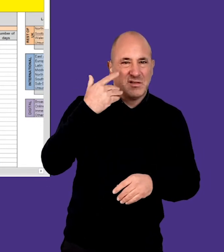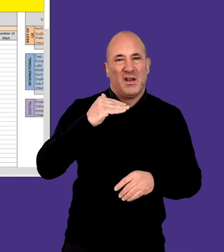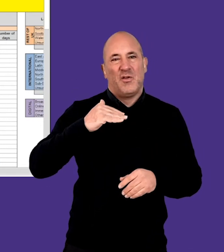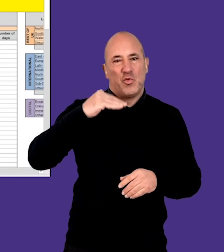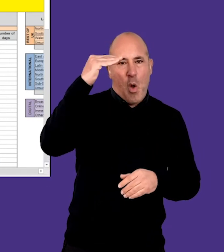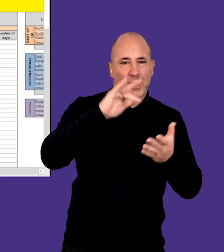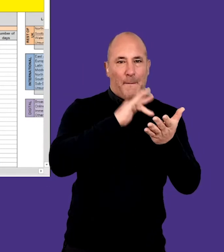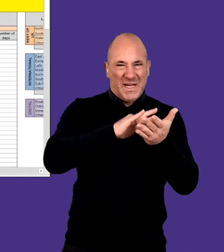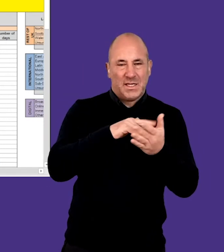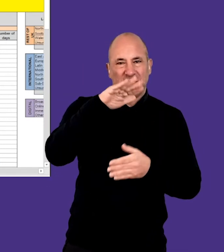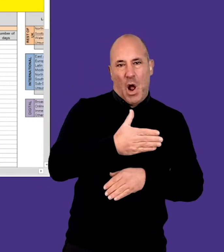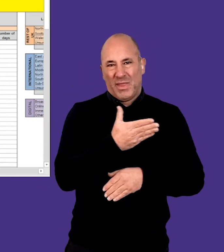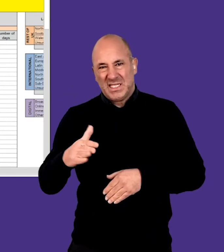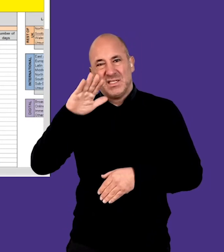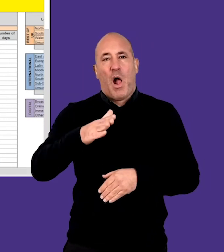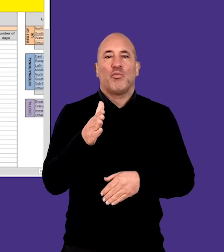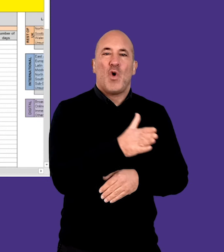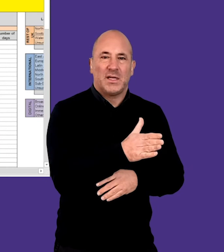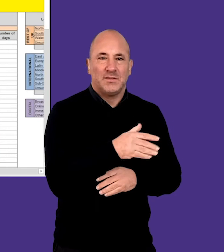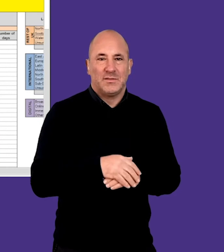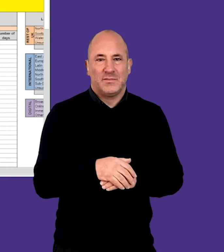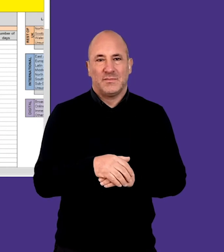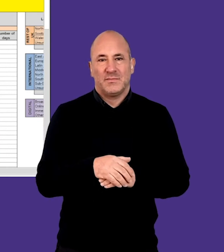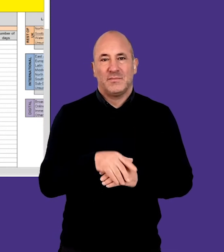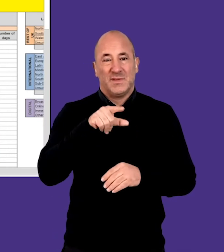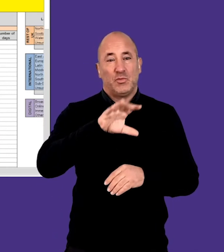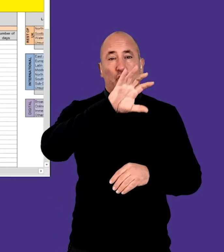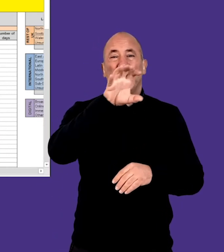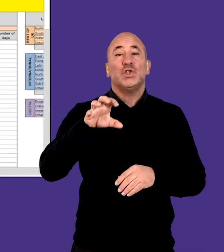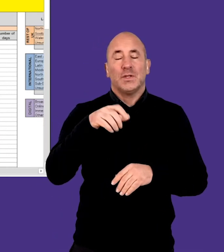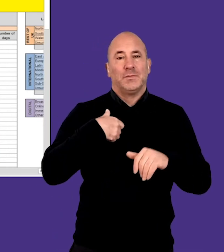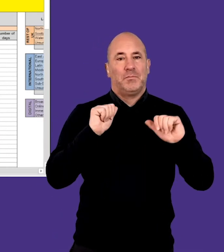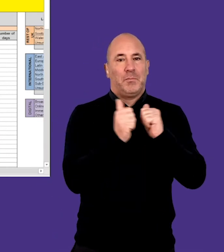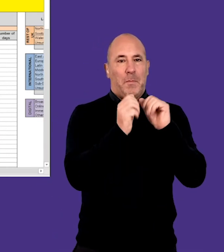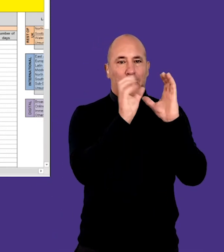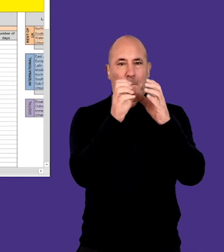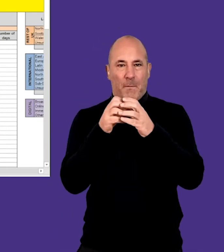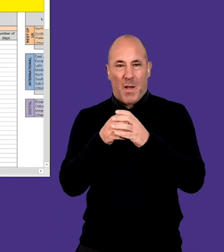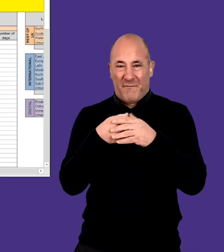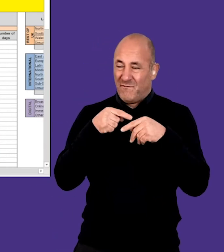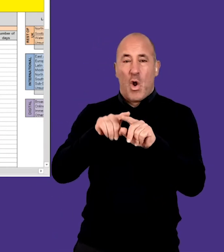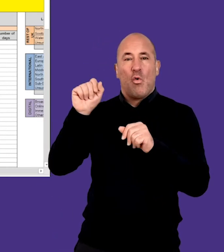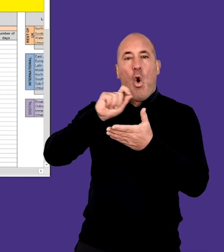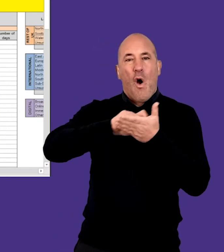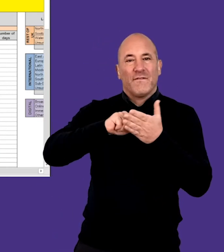regions: London, Midlands, North, South East and South West. These regions have been categorised using the Office for